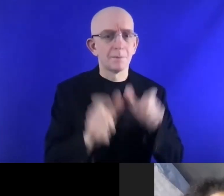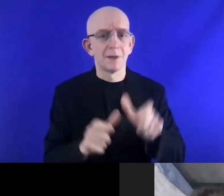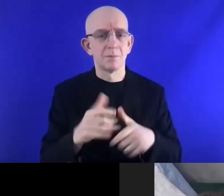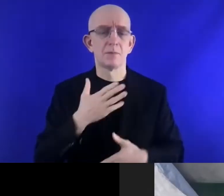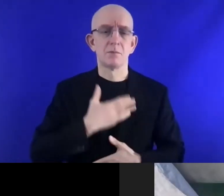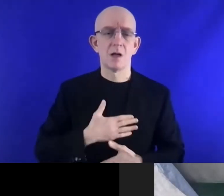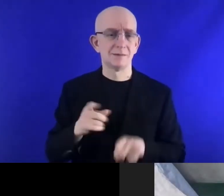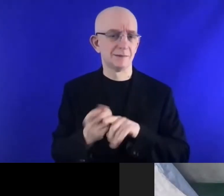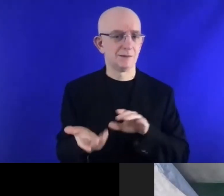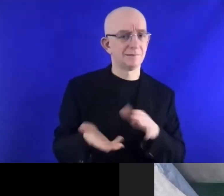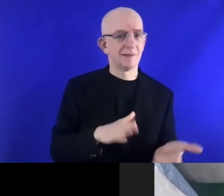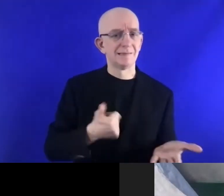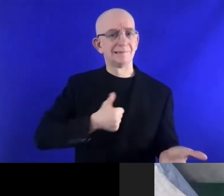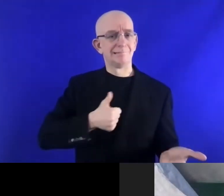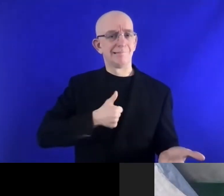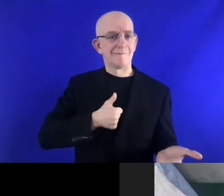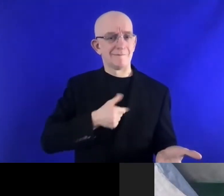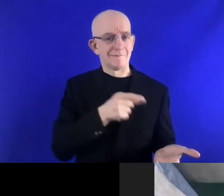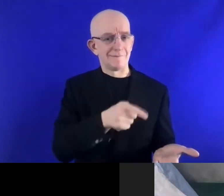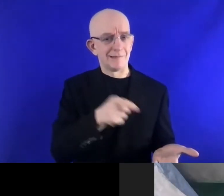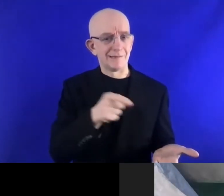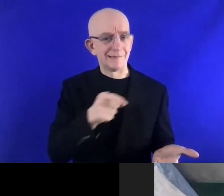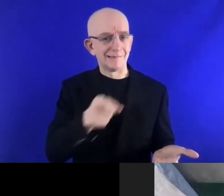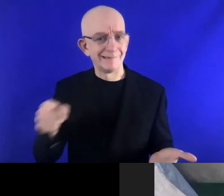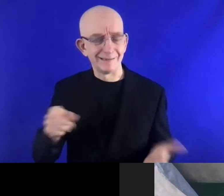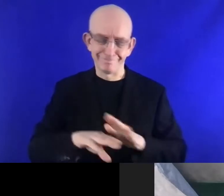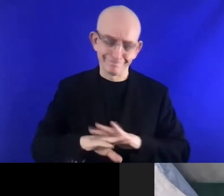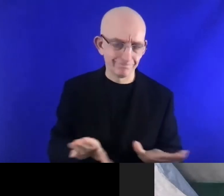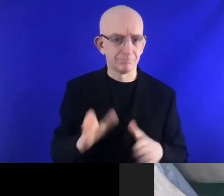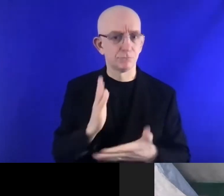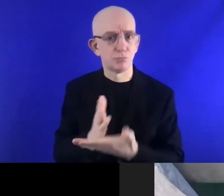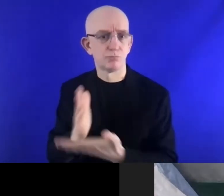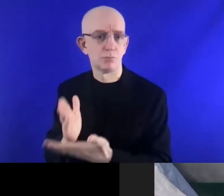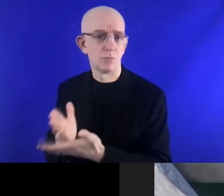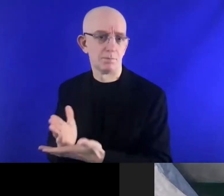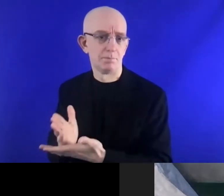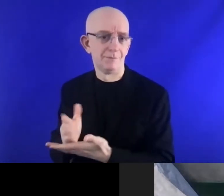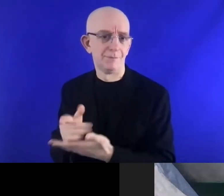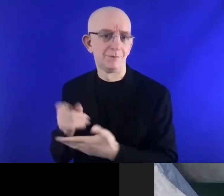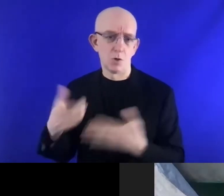So we have very important people with us, and we will learn a lot from them.